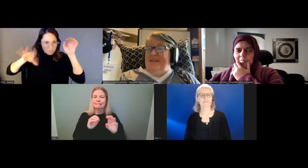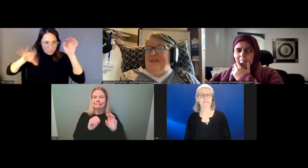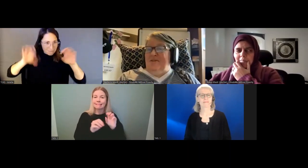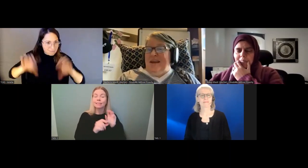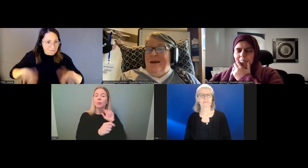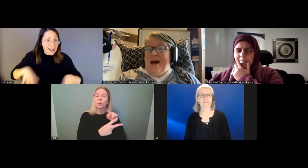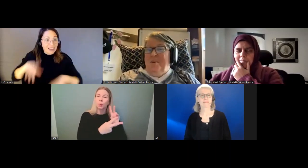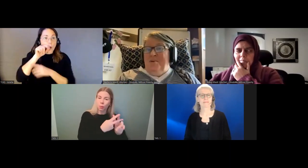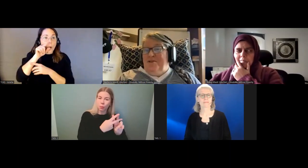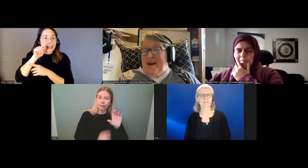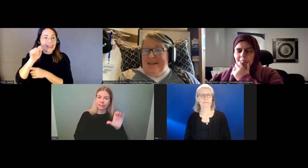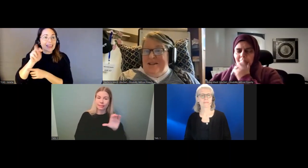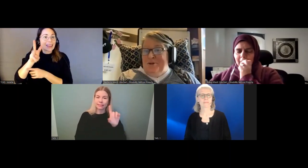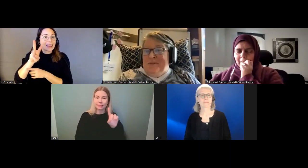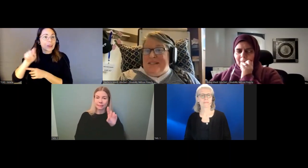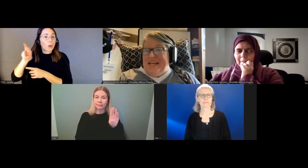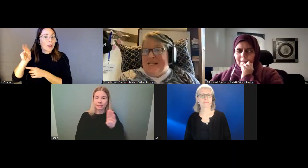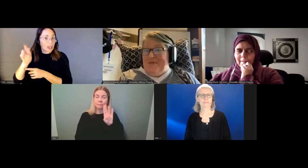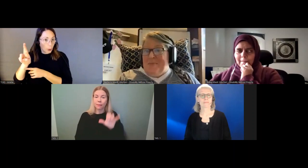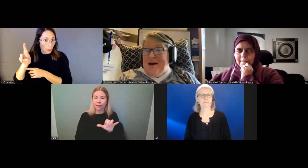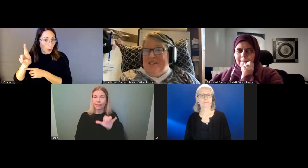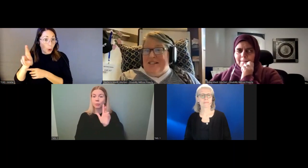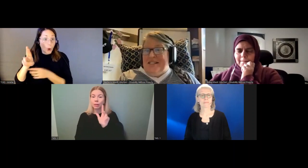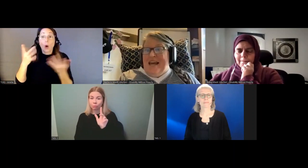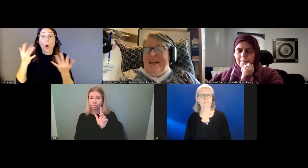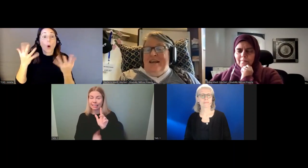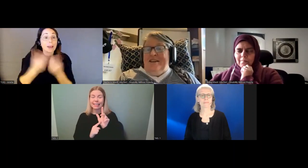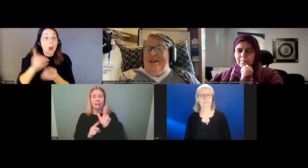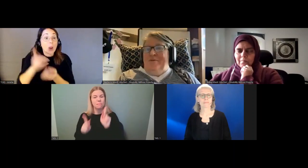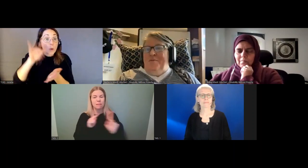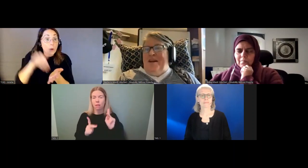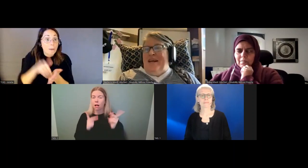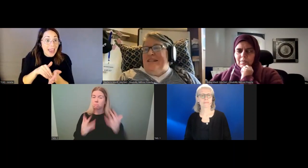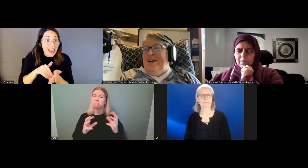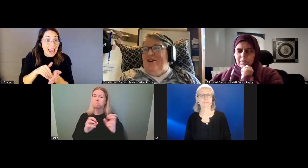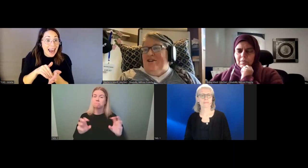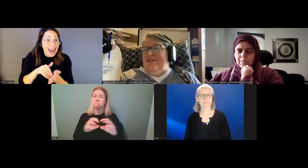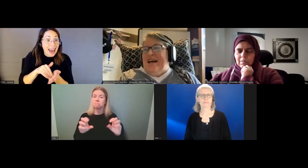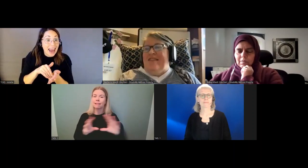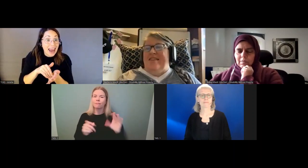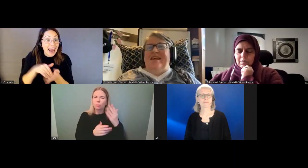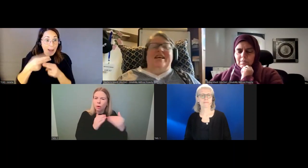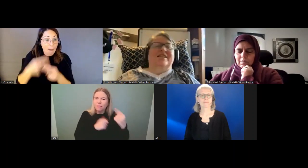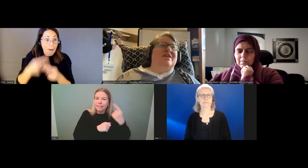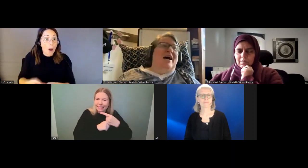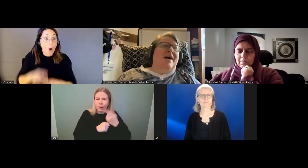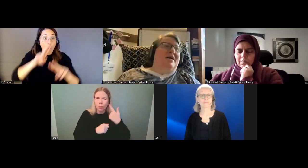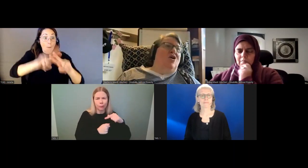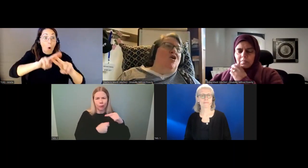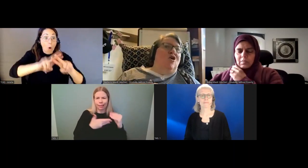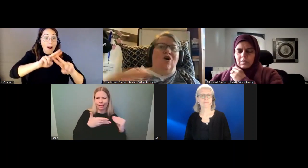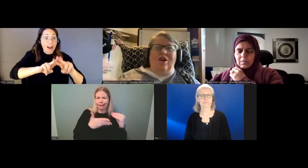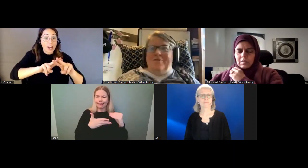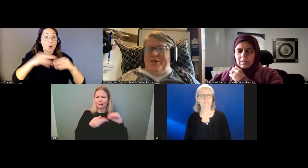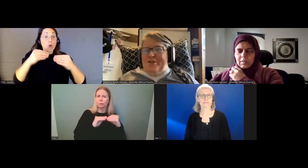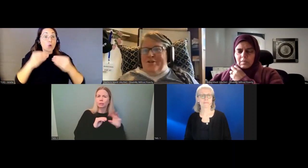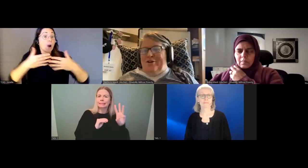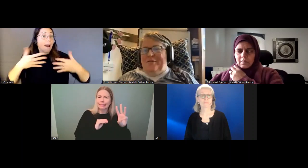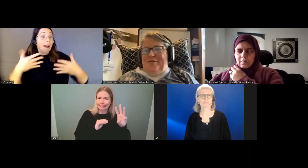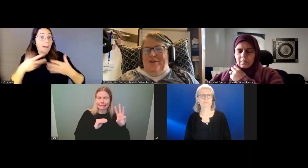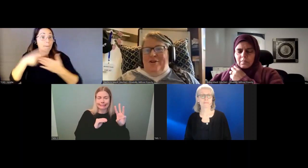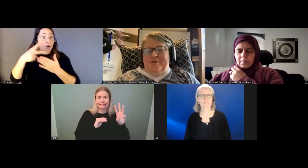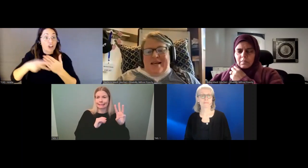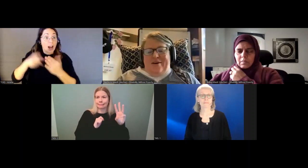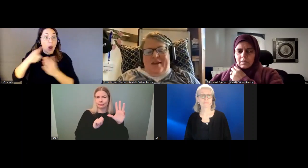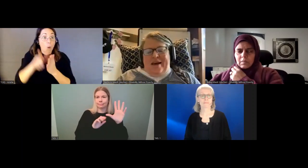by 23, and we were trending at number 6 for part of the day. Now, when I say us, I mean all of us,